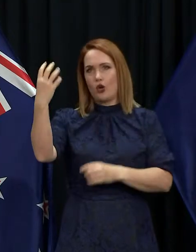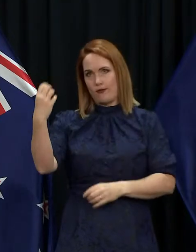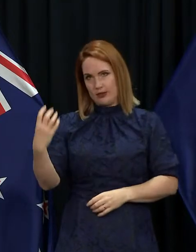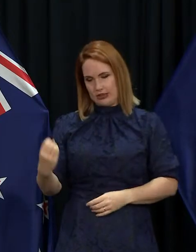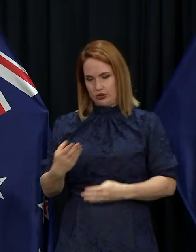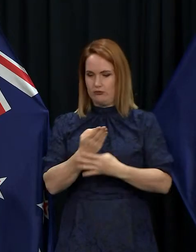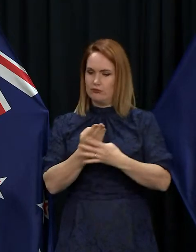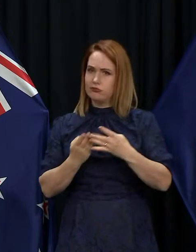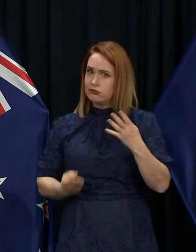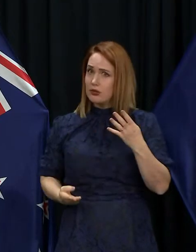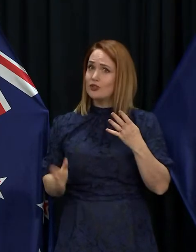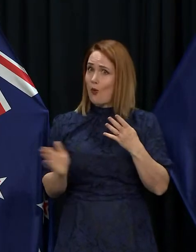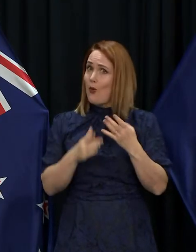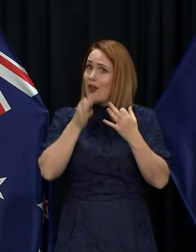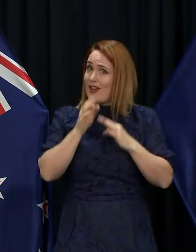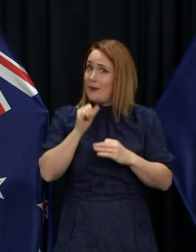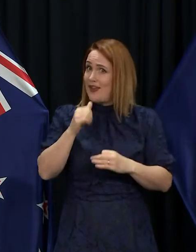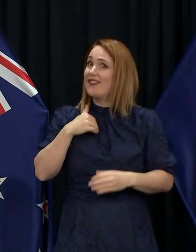wings should we need them.